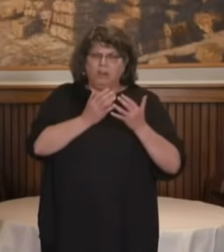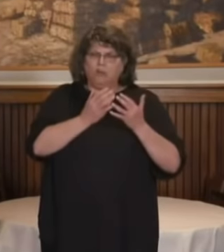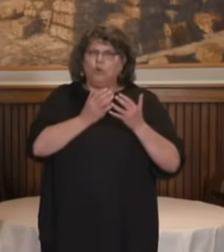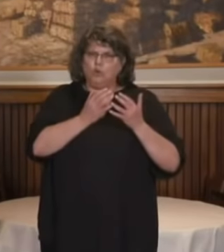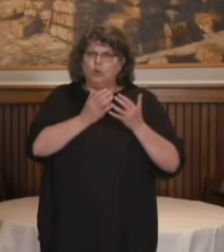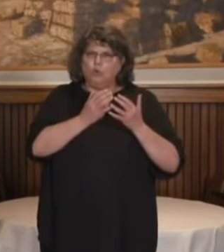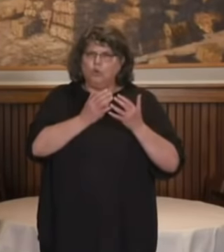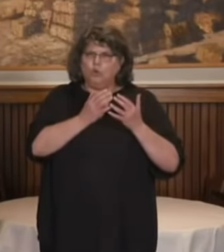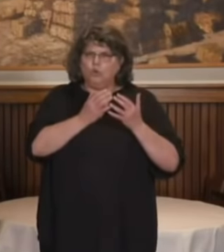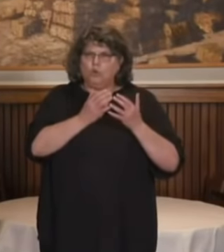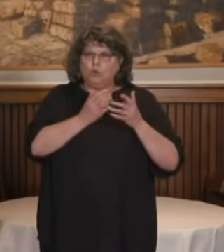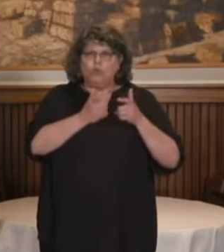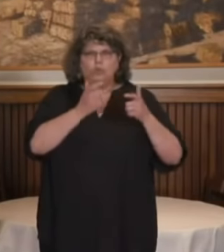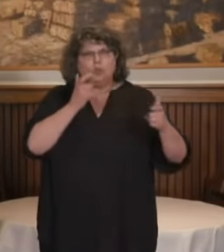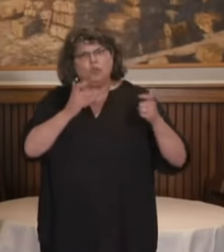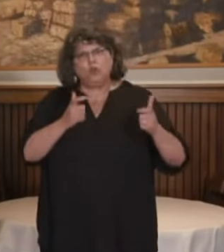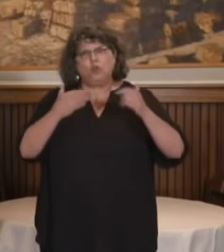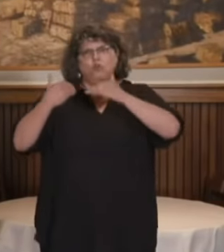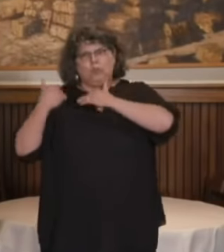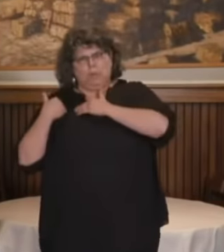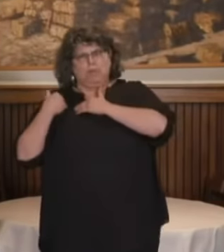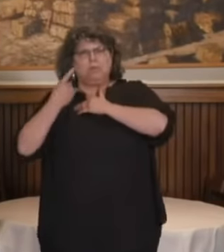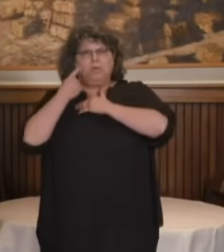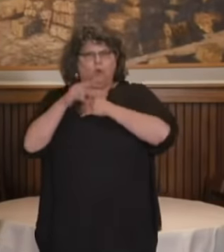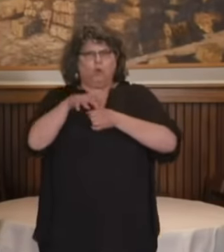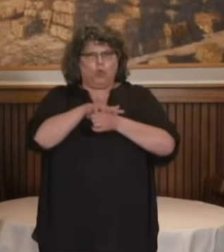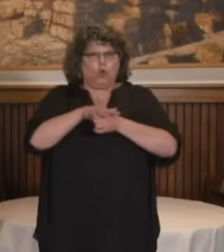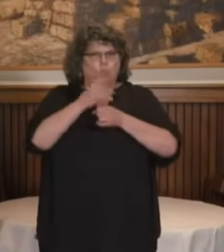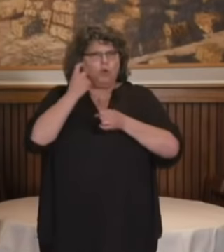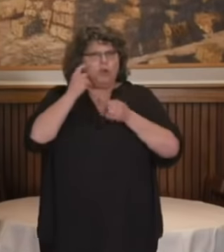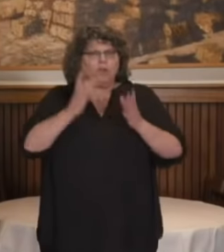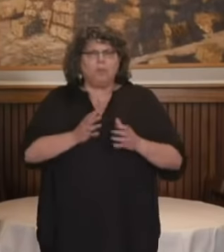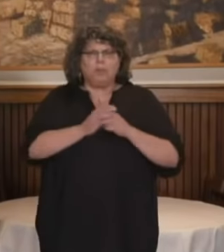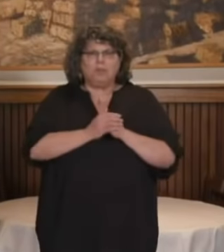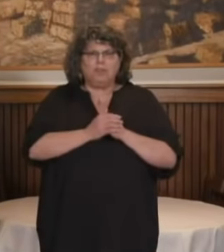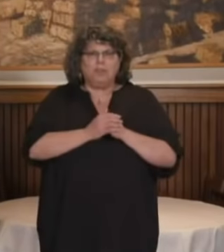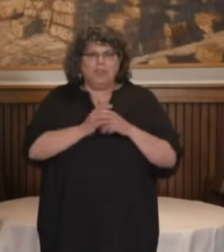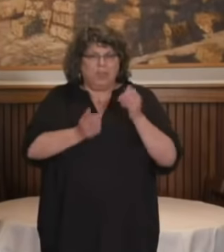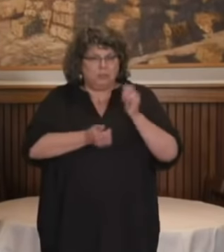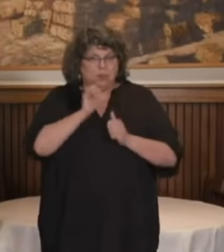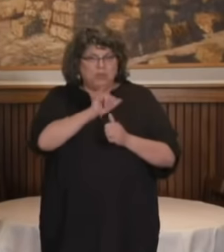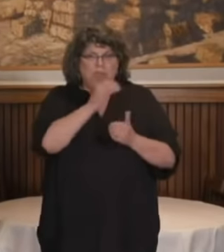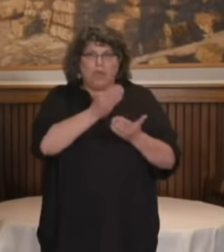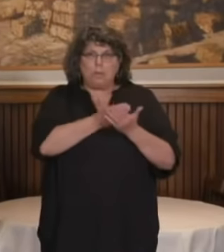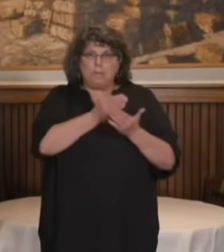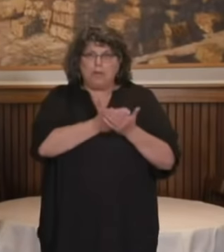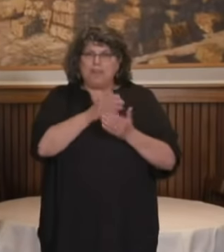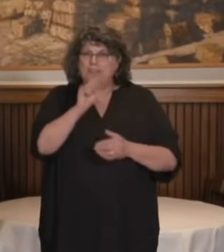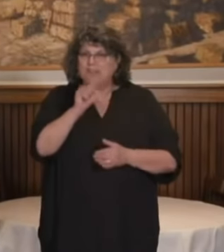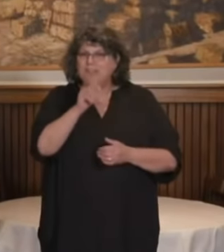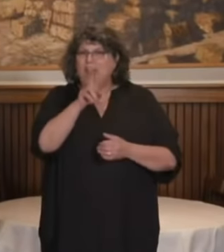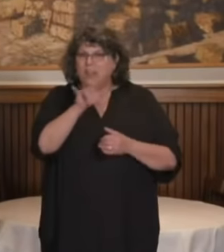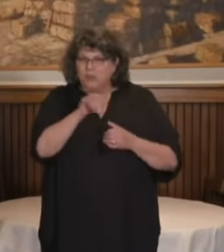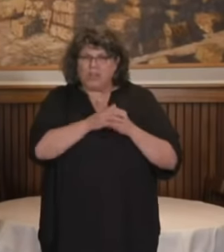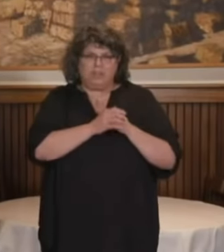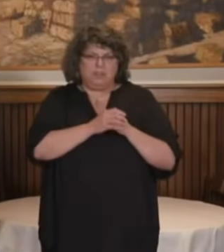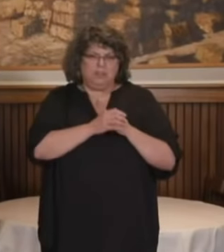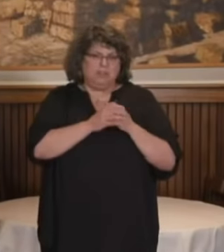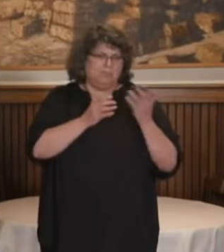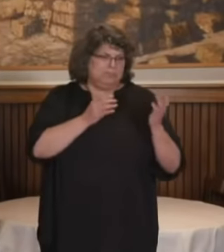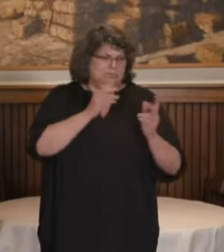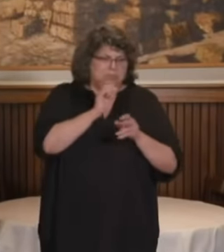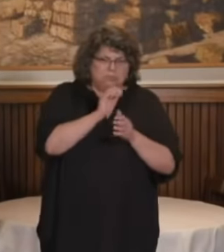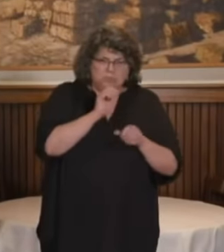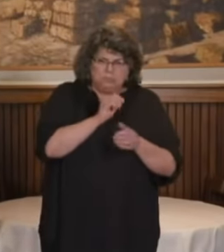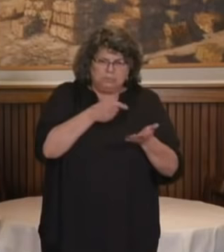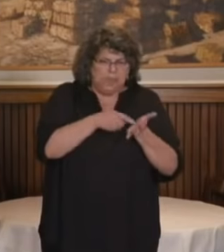disproportionately are responsibility of local government. The vast majority of those budgets are salaries and personnel related,